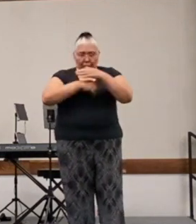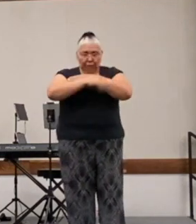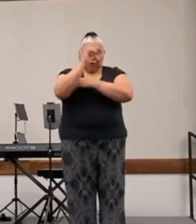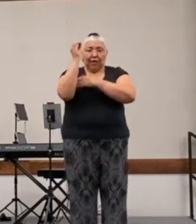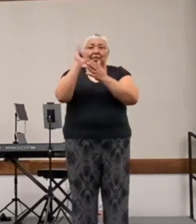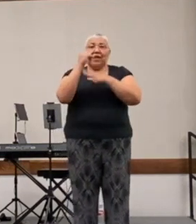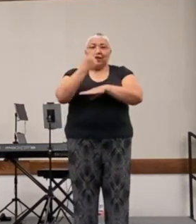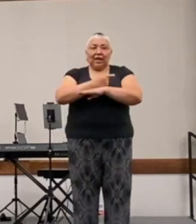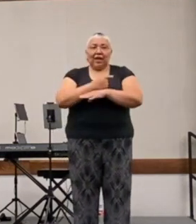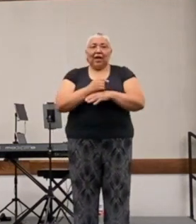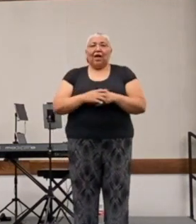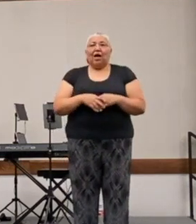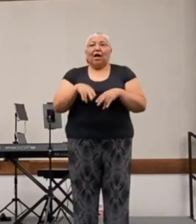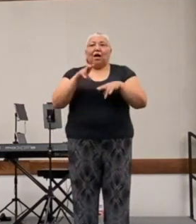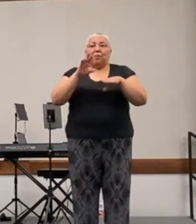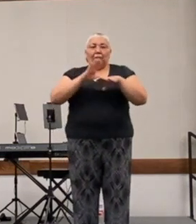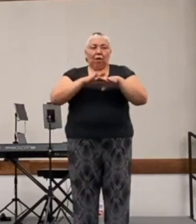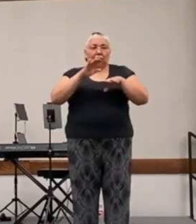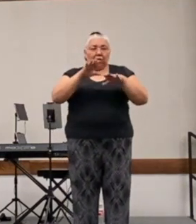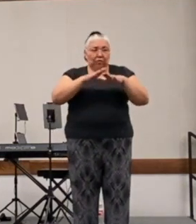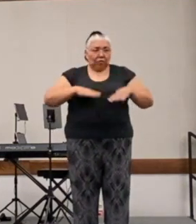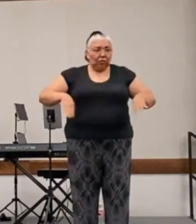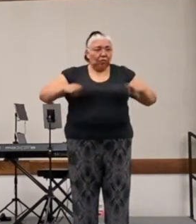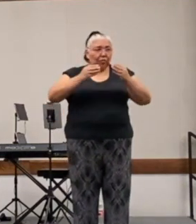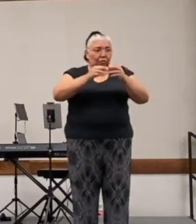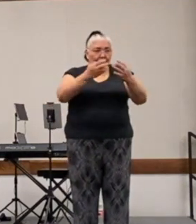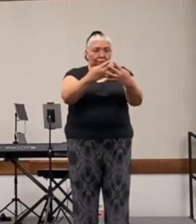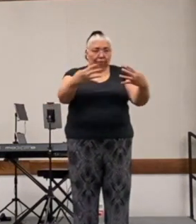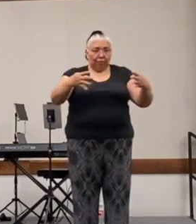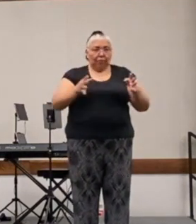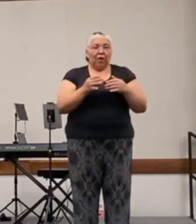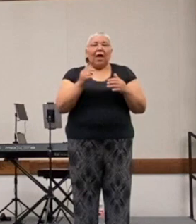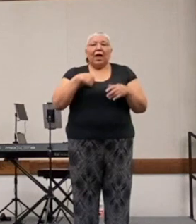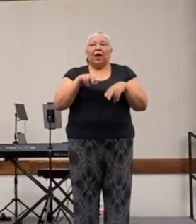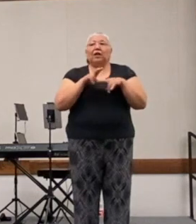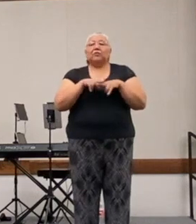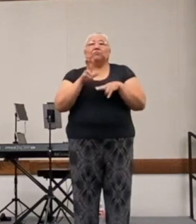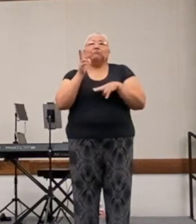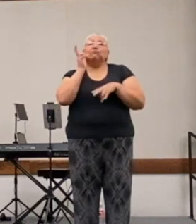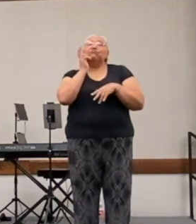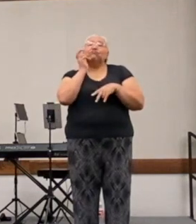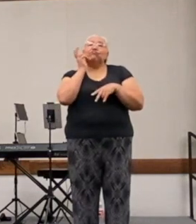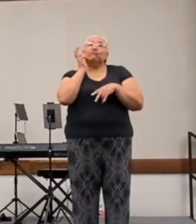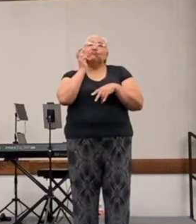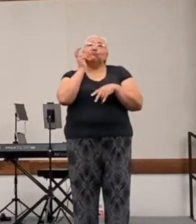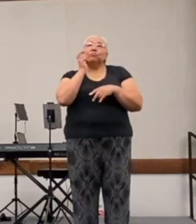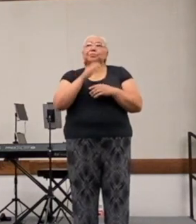On that day, I sit on the porch and all I do is listen. That's all I do.